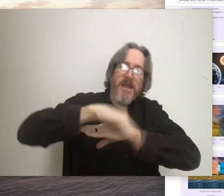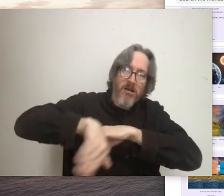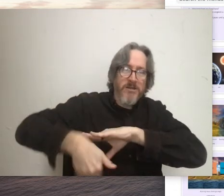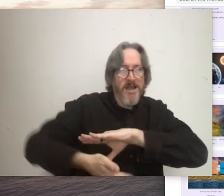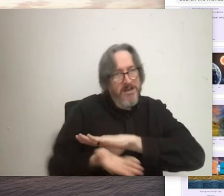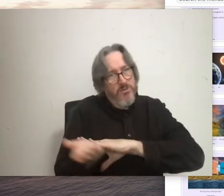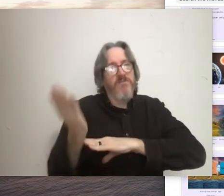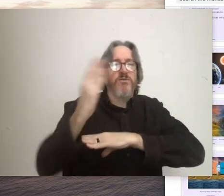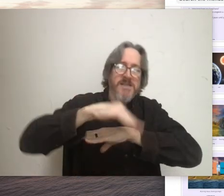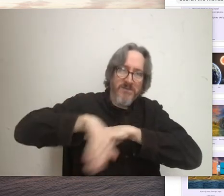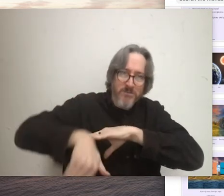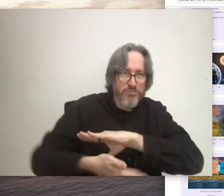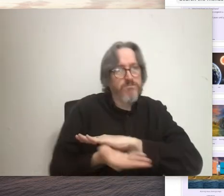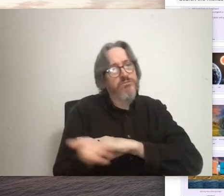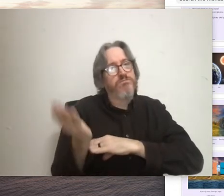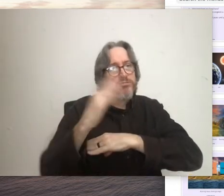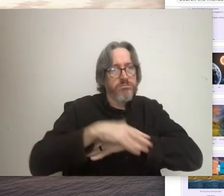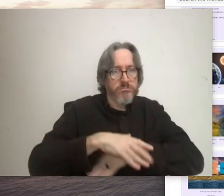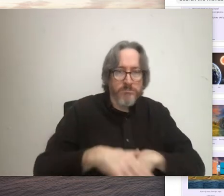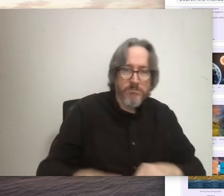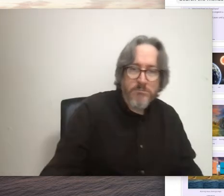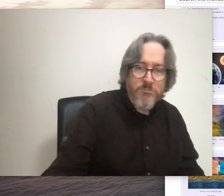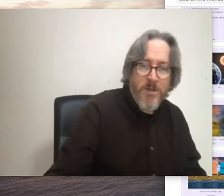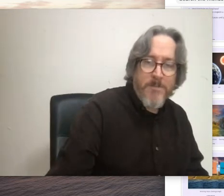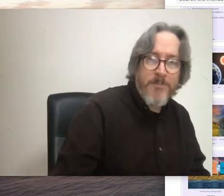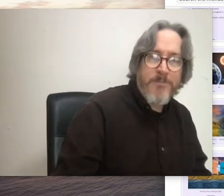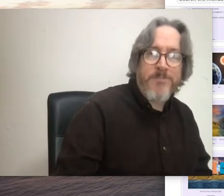All day, all night, 24/7.